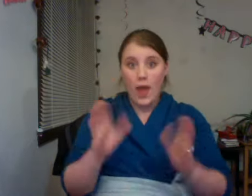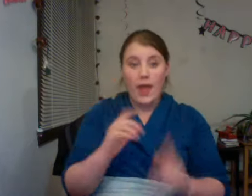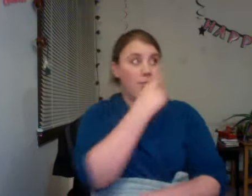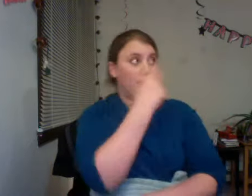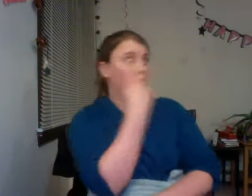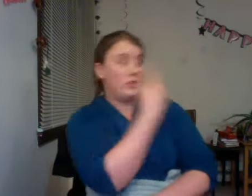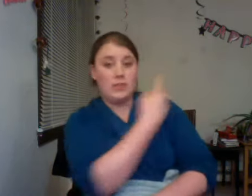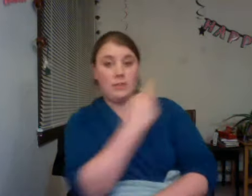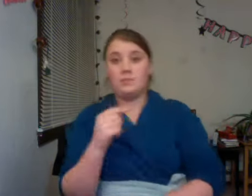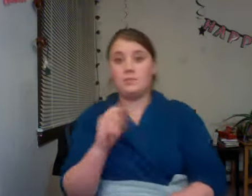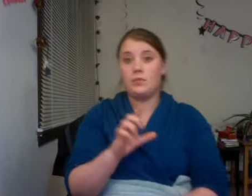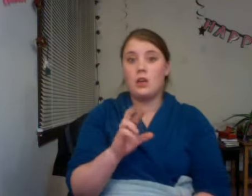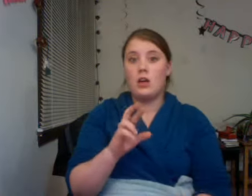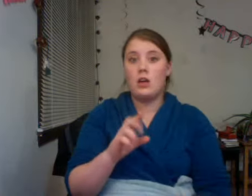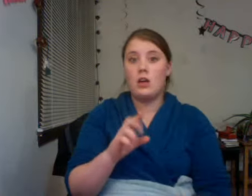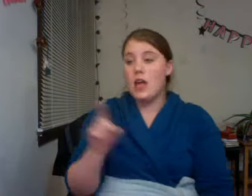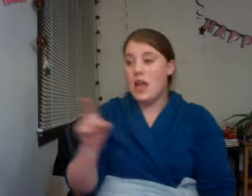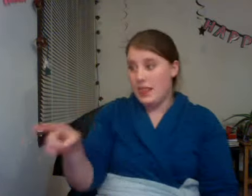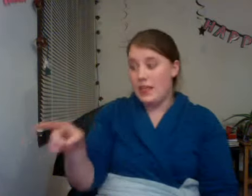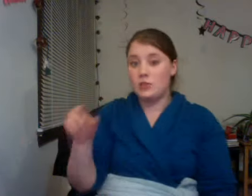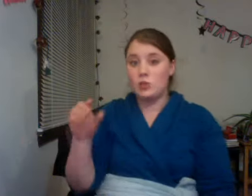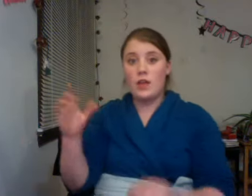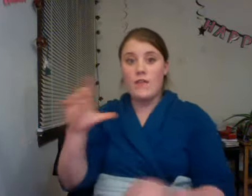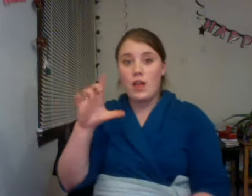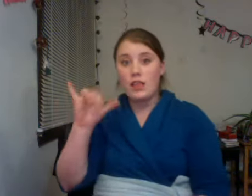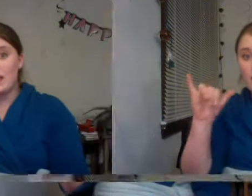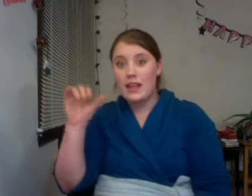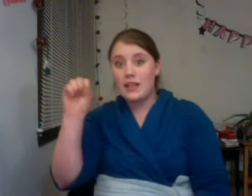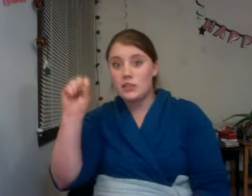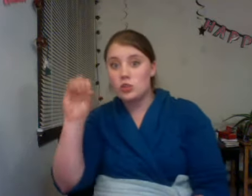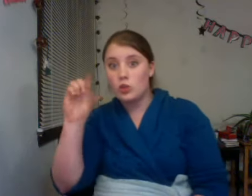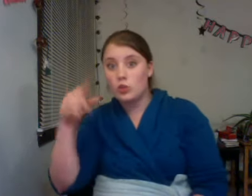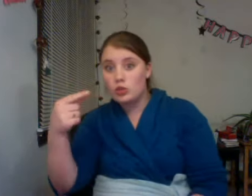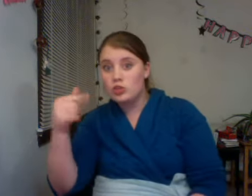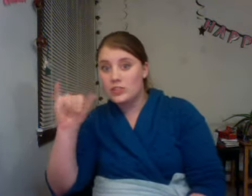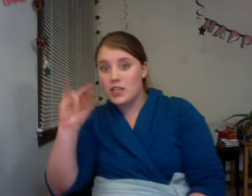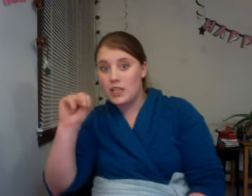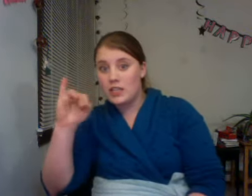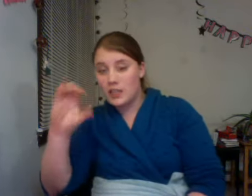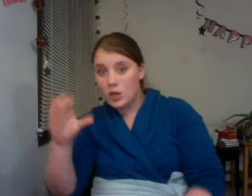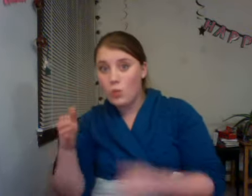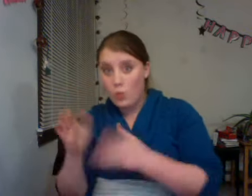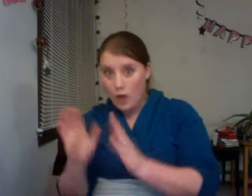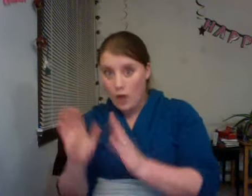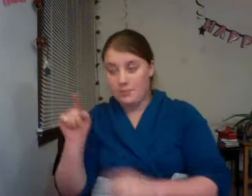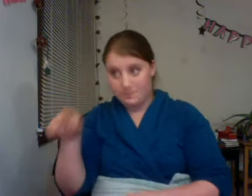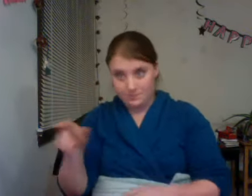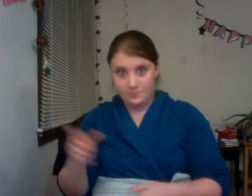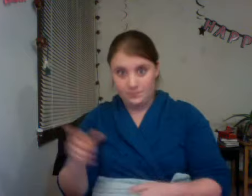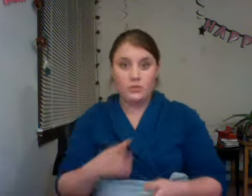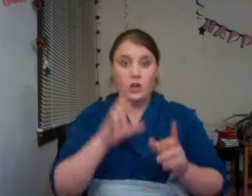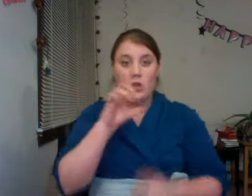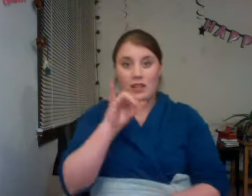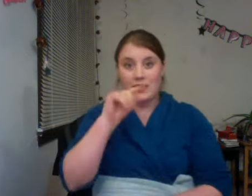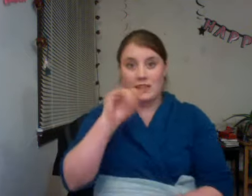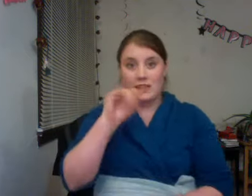that uses secret agent viruses. So this stuff is not that hard, right? And now all of you understand it.